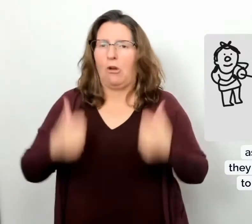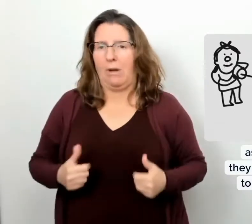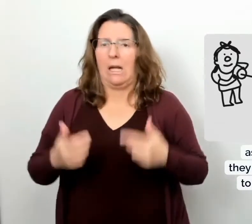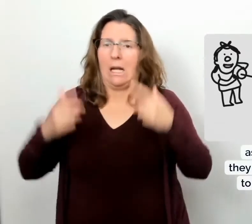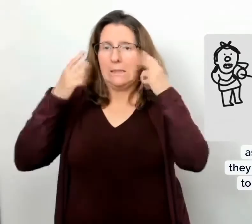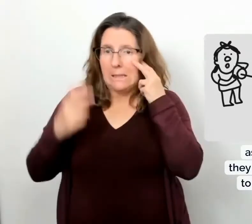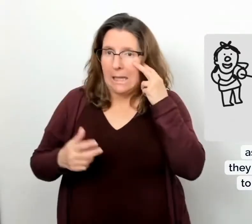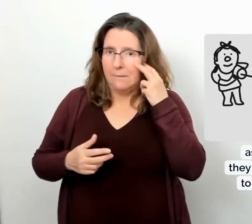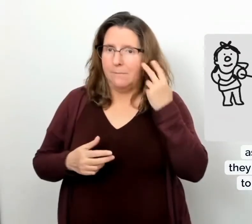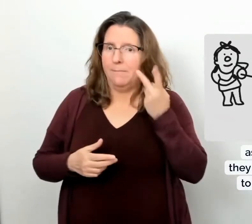hearing.